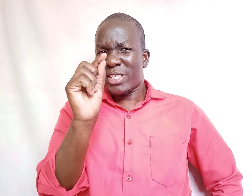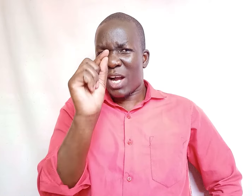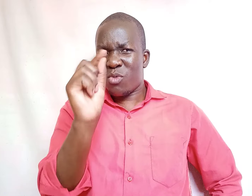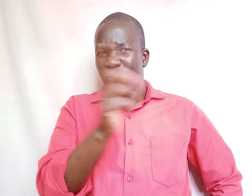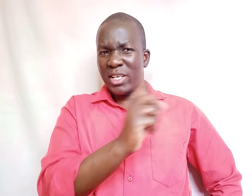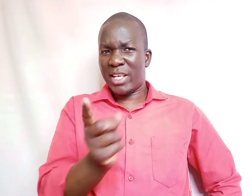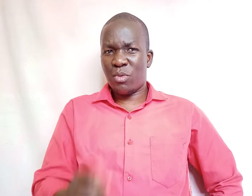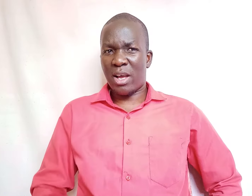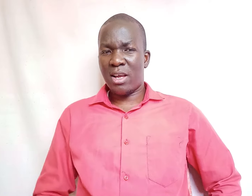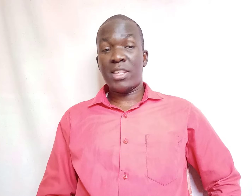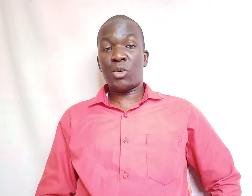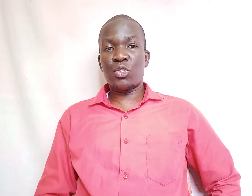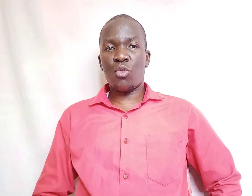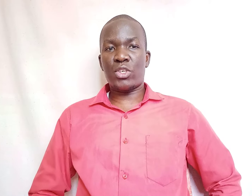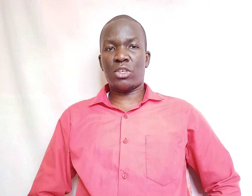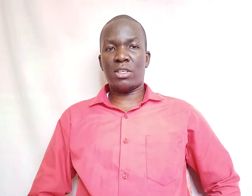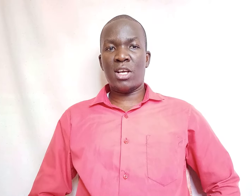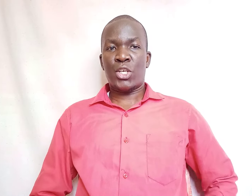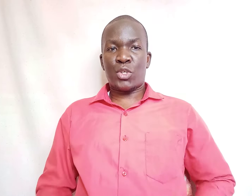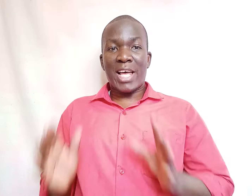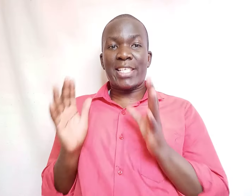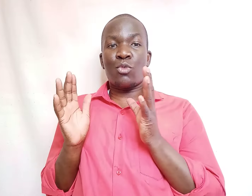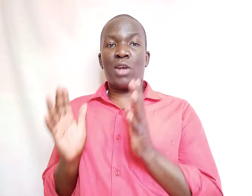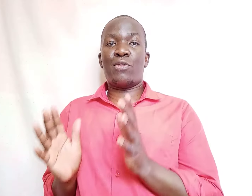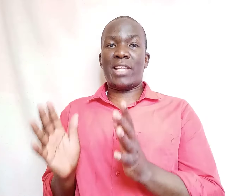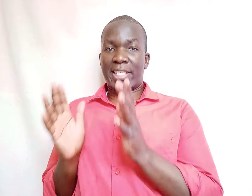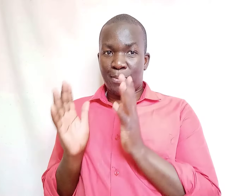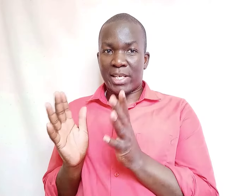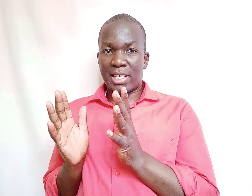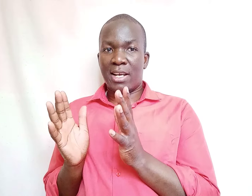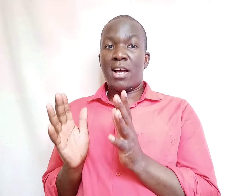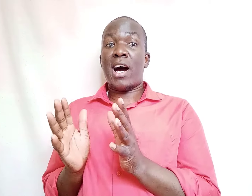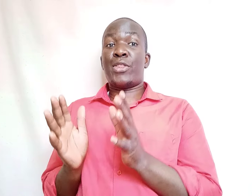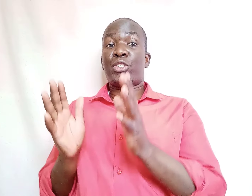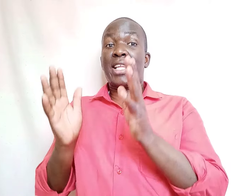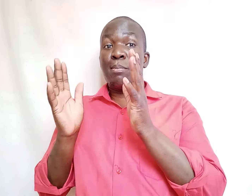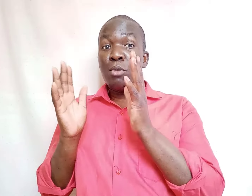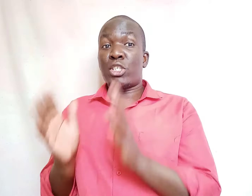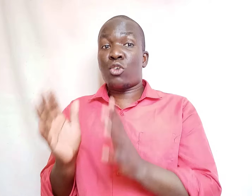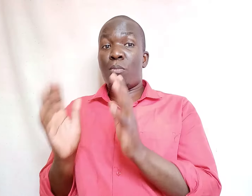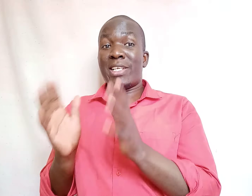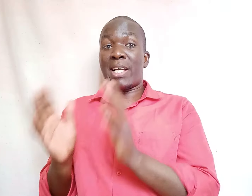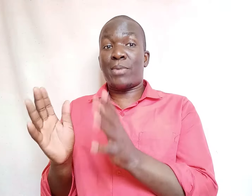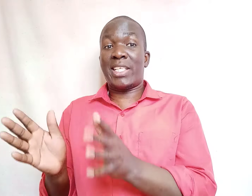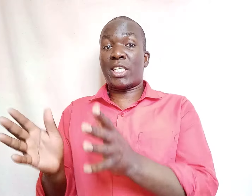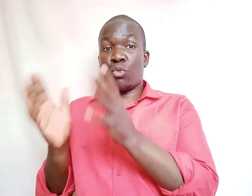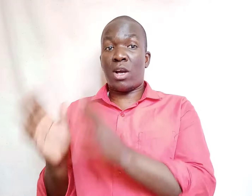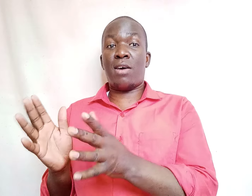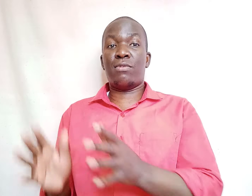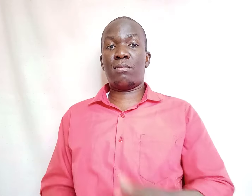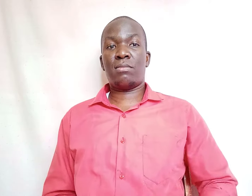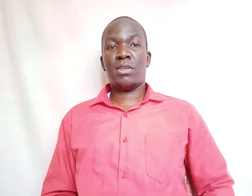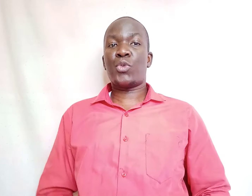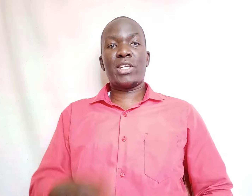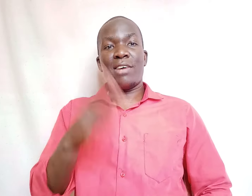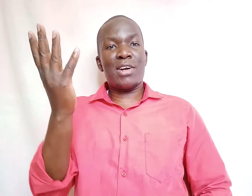a question anywhere? There was no question. So that's one of the interpreter, and those are the most common interpreters that we have. You'll never